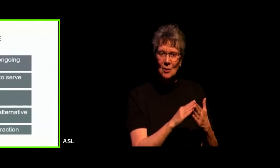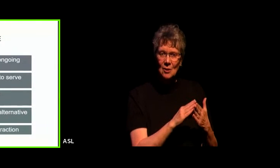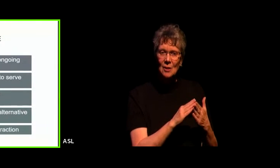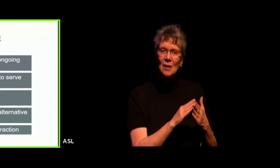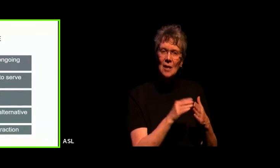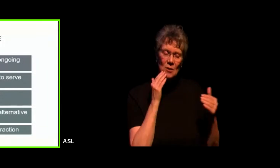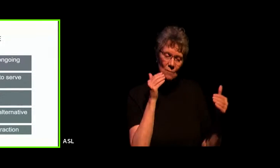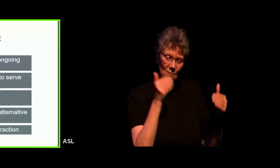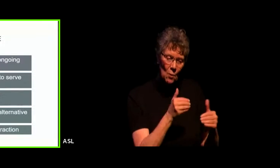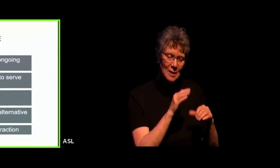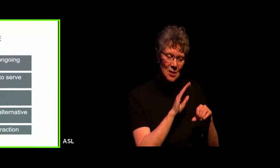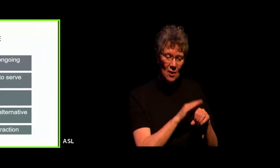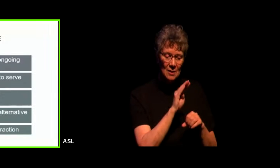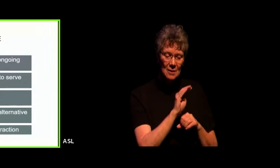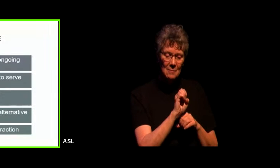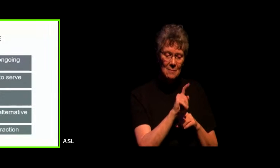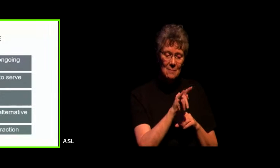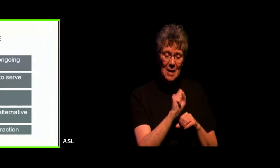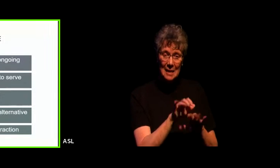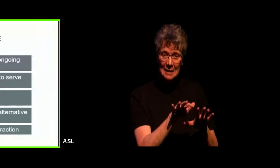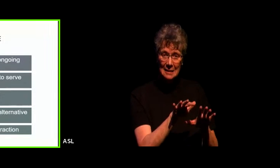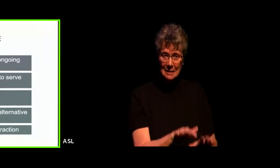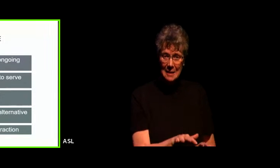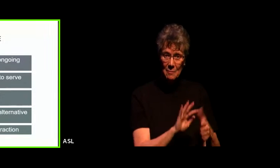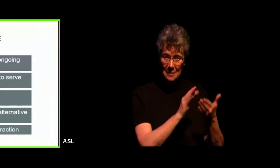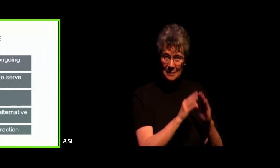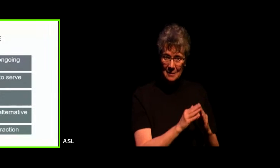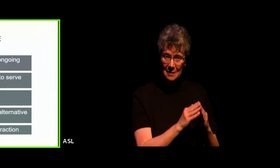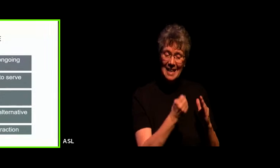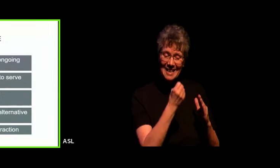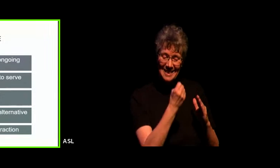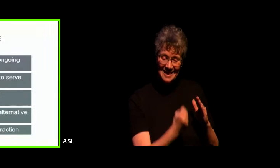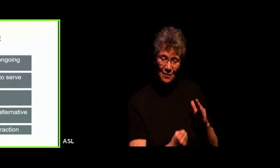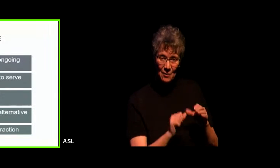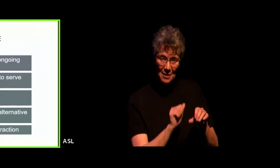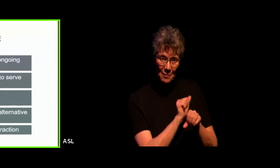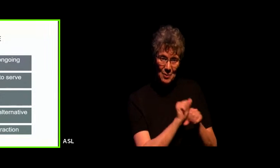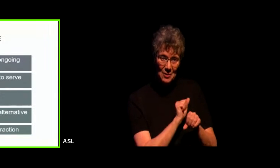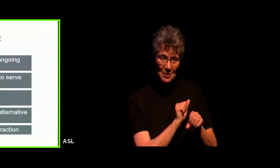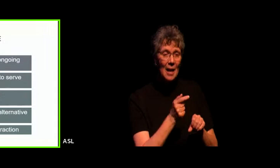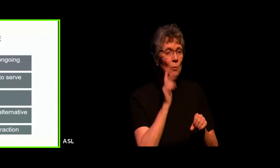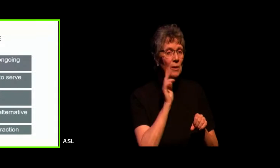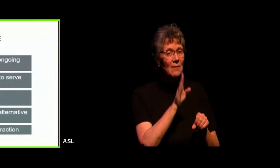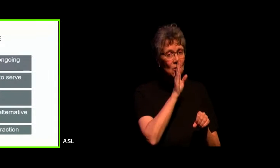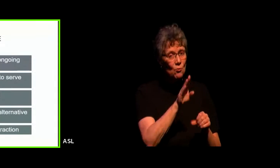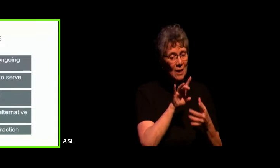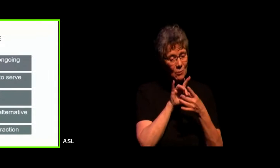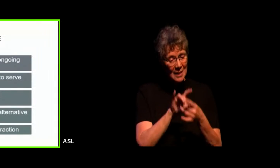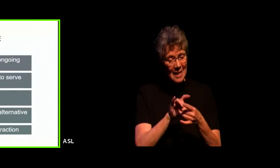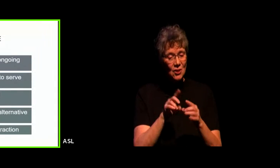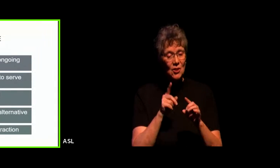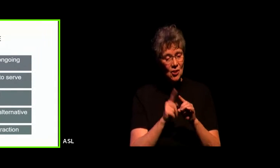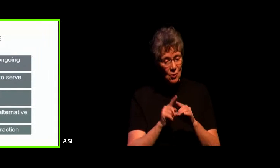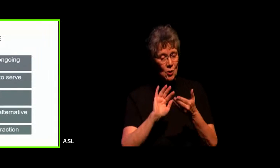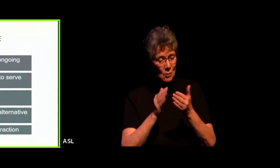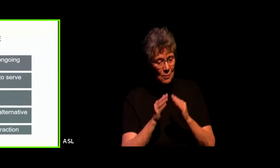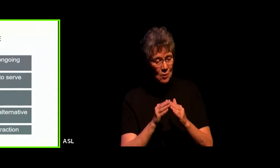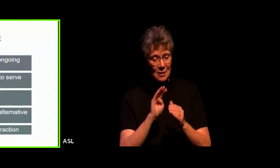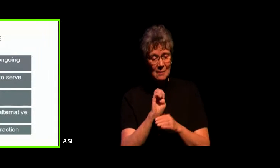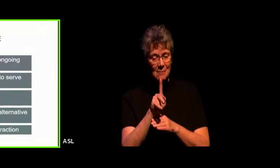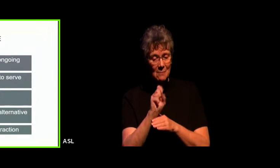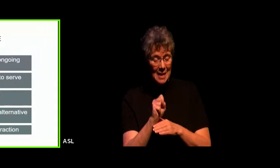to have direct relations to contemporary rights. So it will help our communities to assert our rights to be in that place.